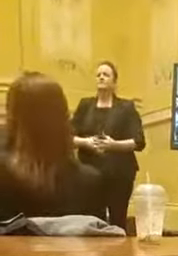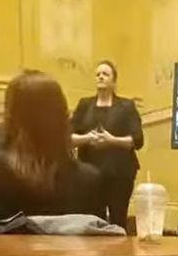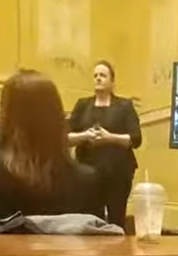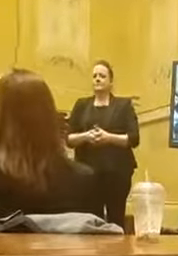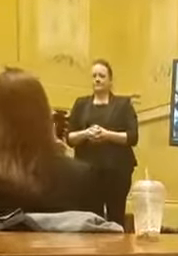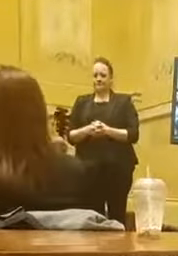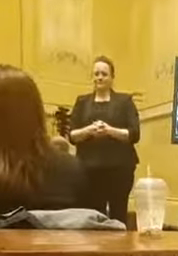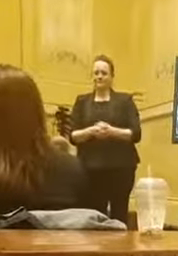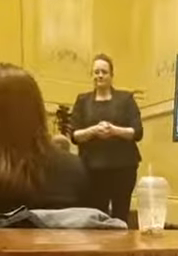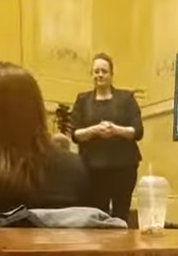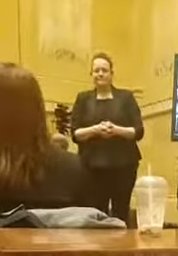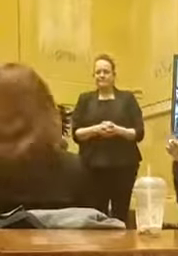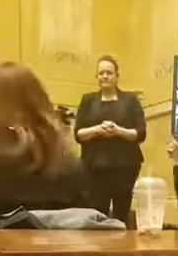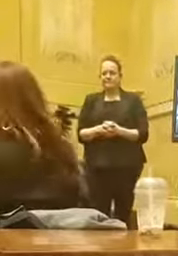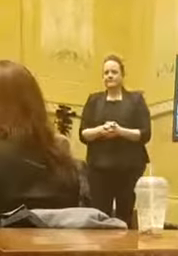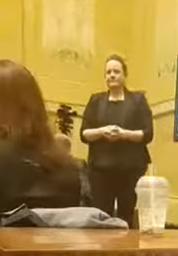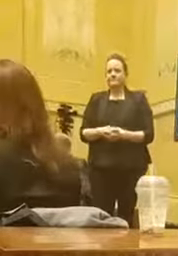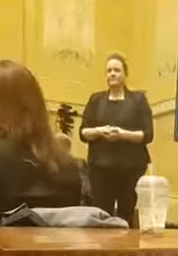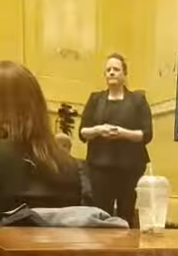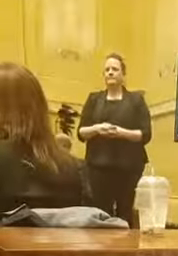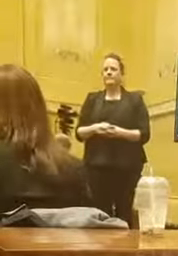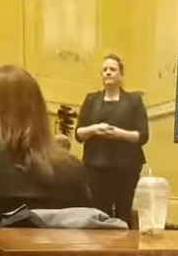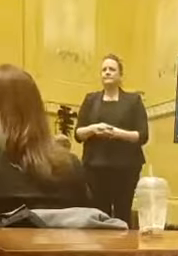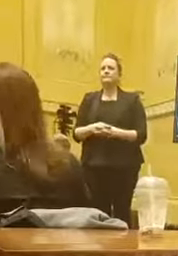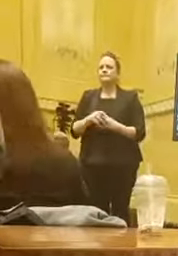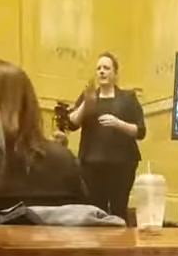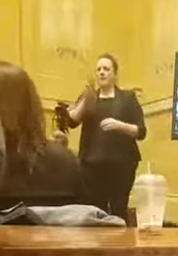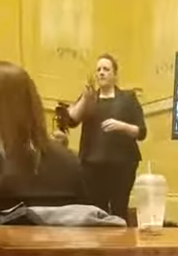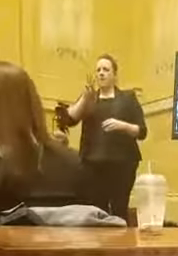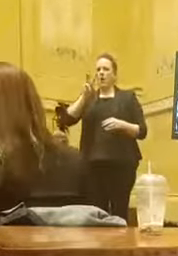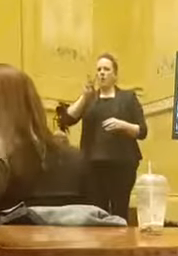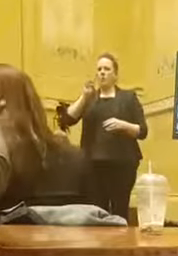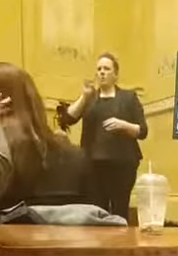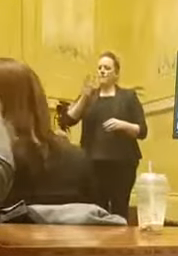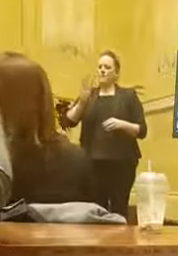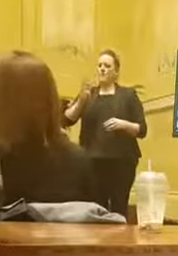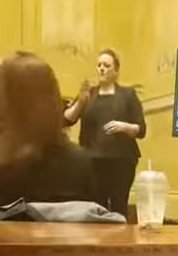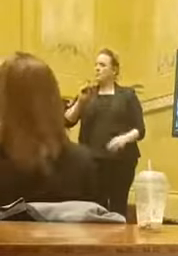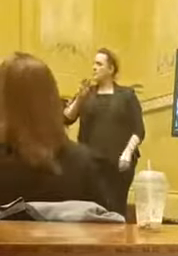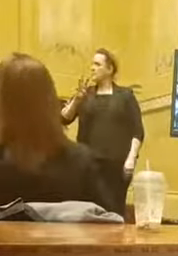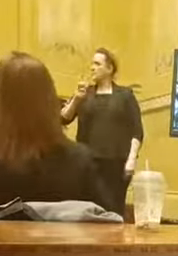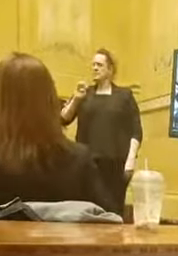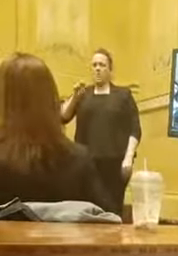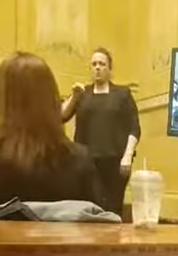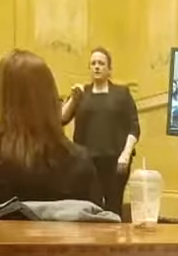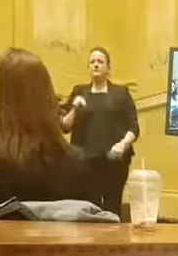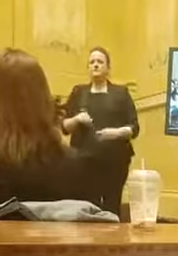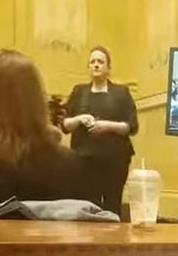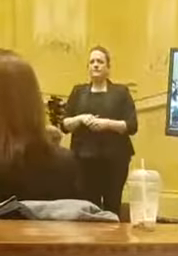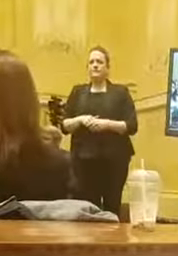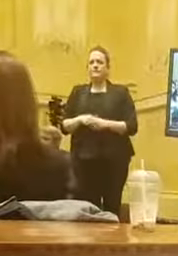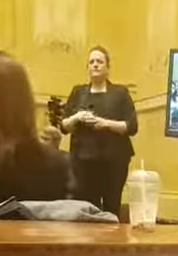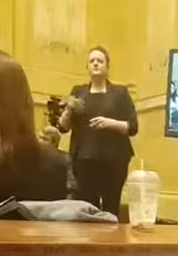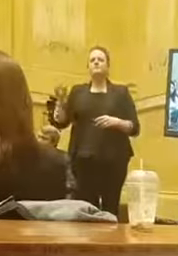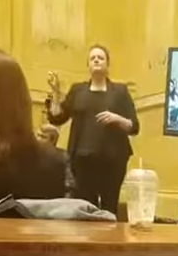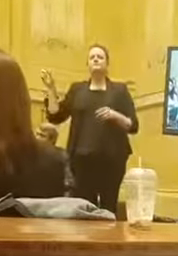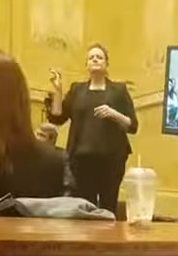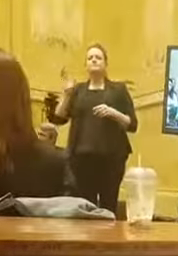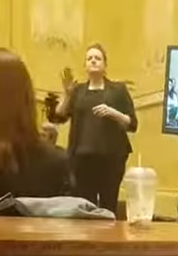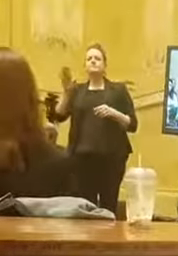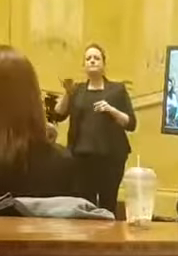Excellent. You are anyone else that can speak to building a bridge between our universities and maybe